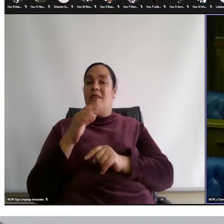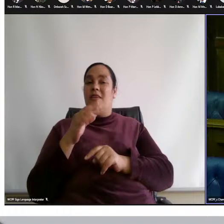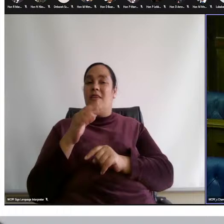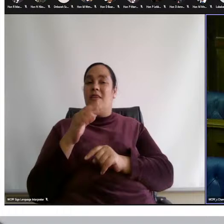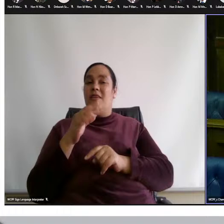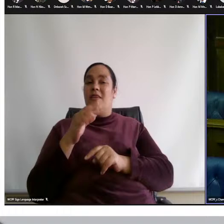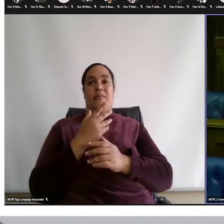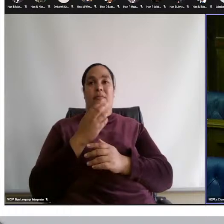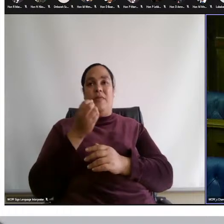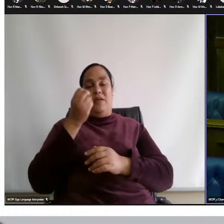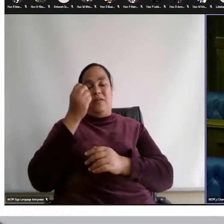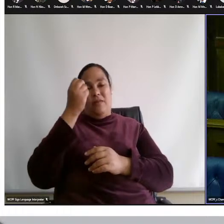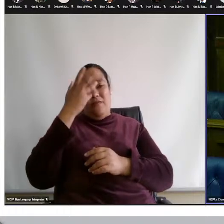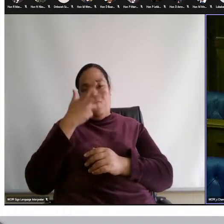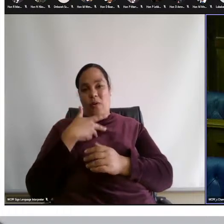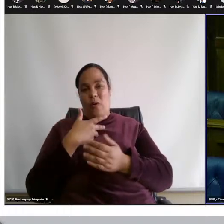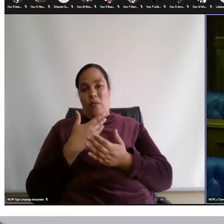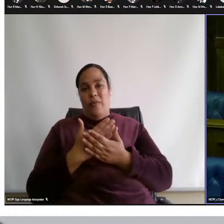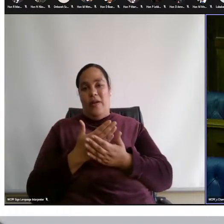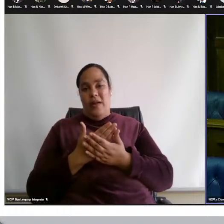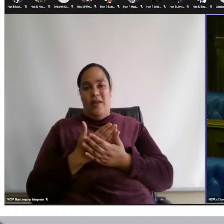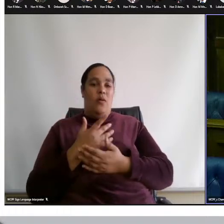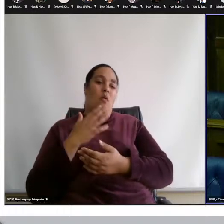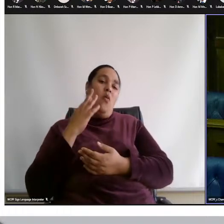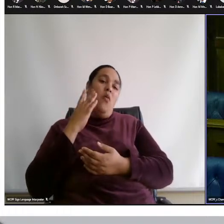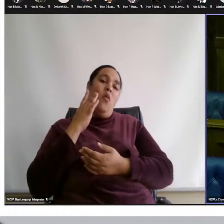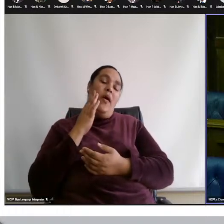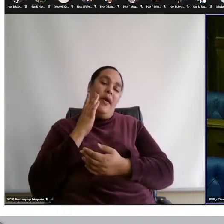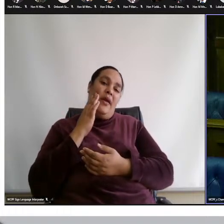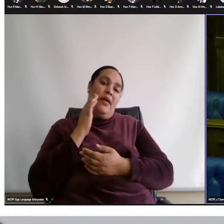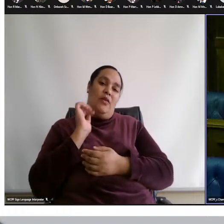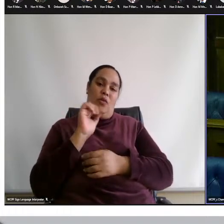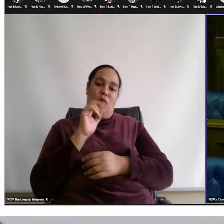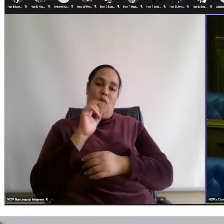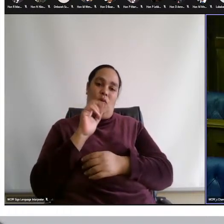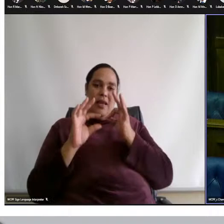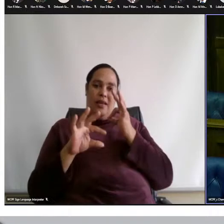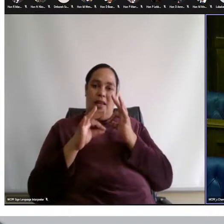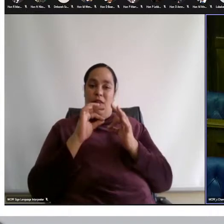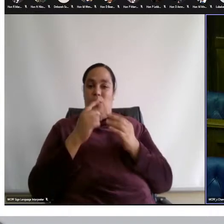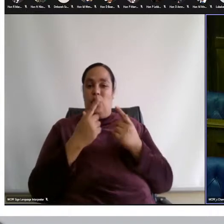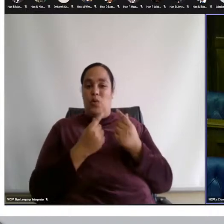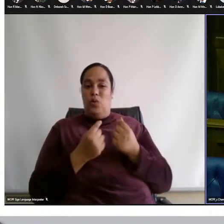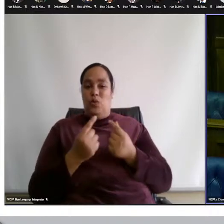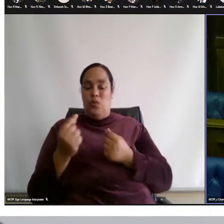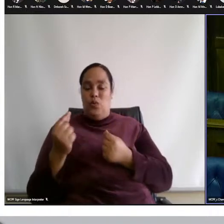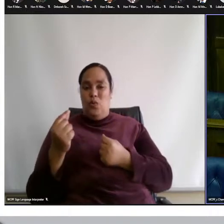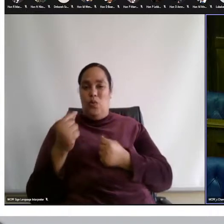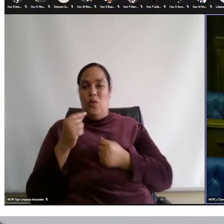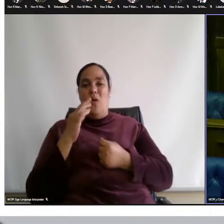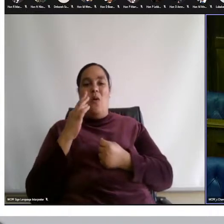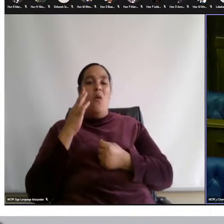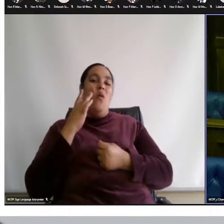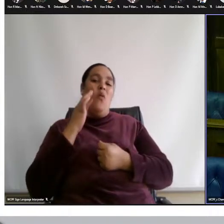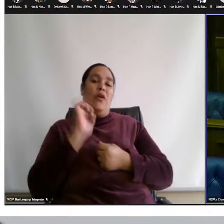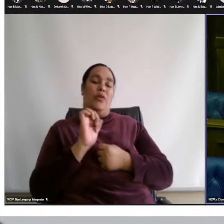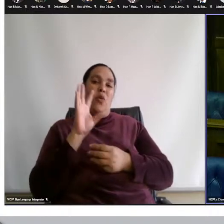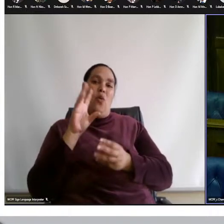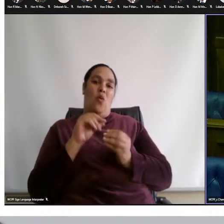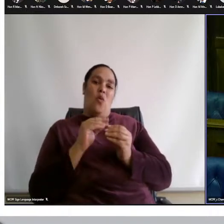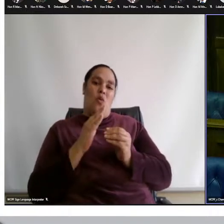can indicate to us when the needs analysis that she has indicated has been